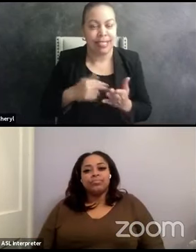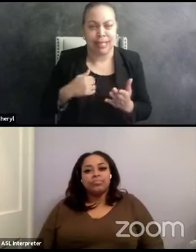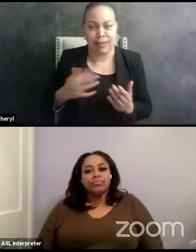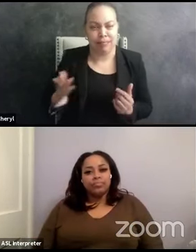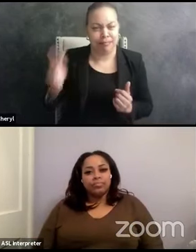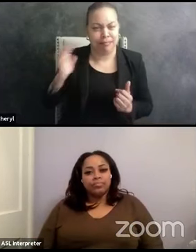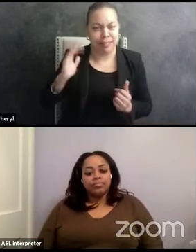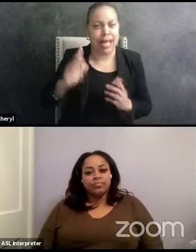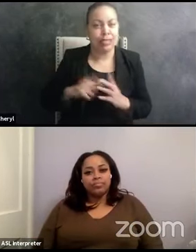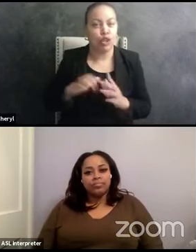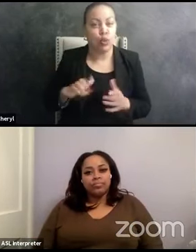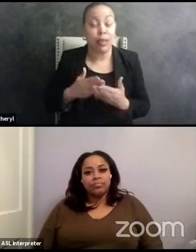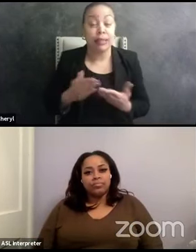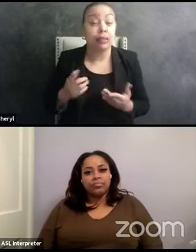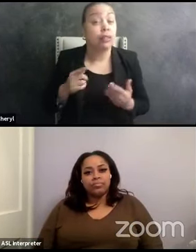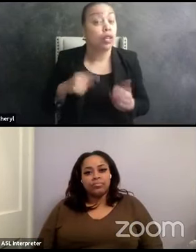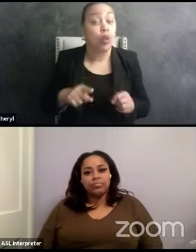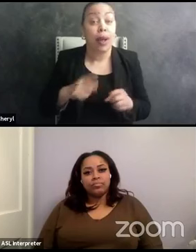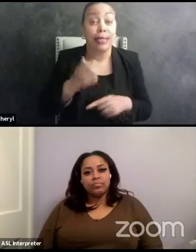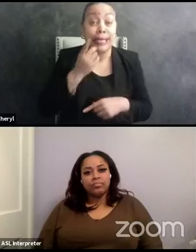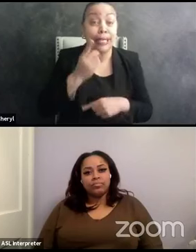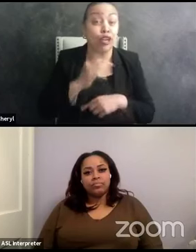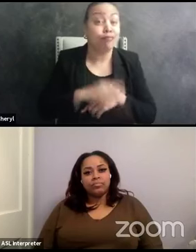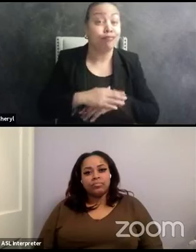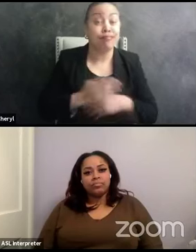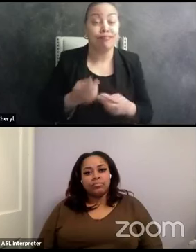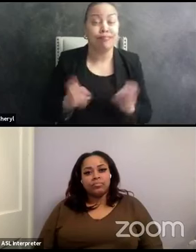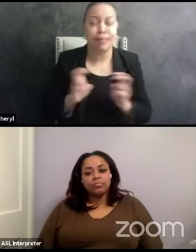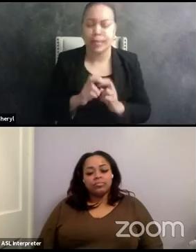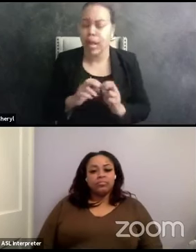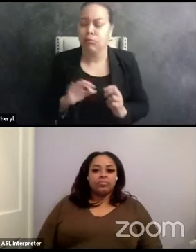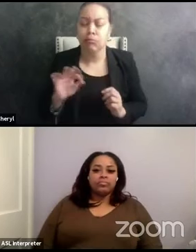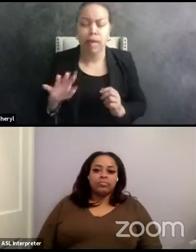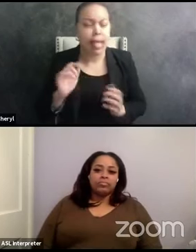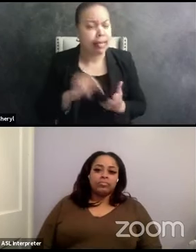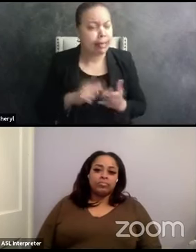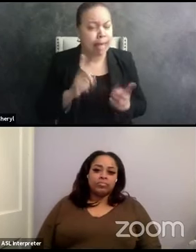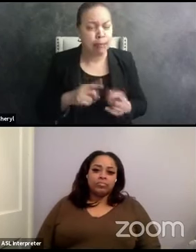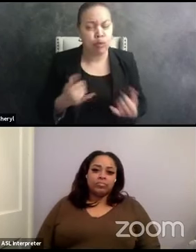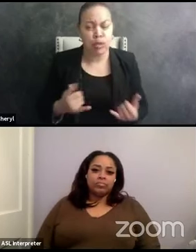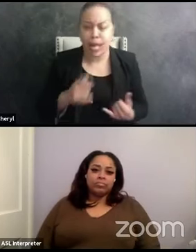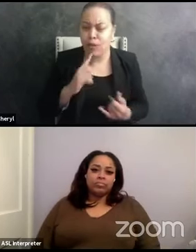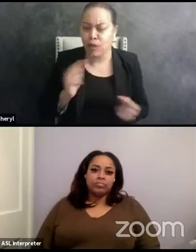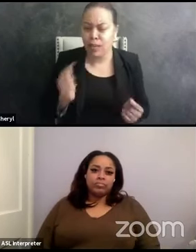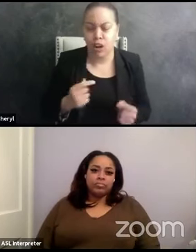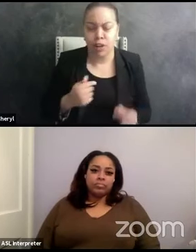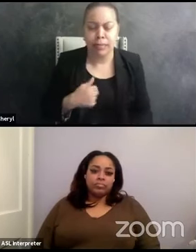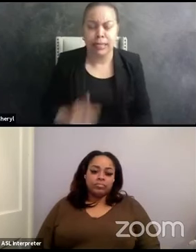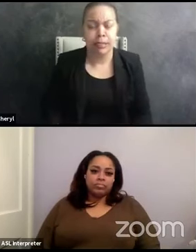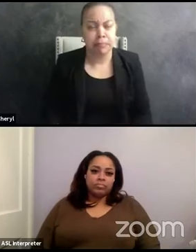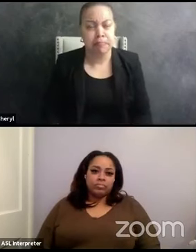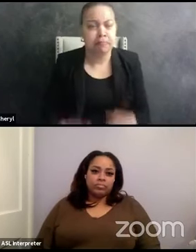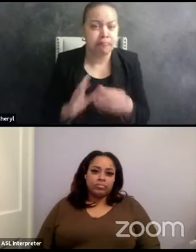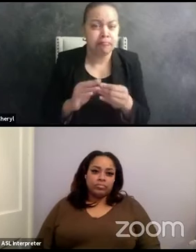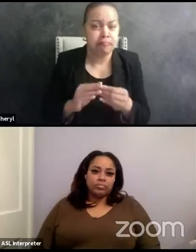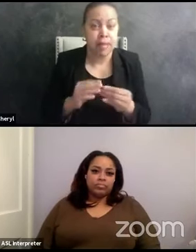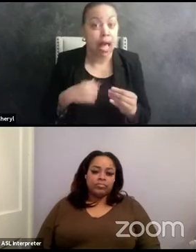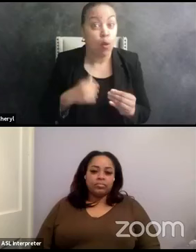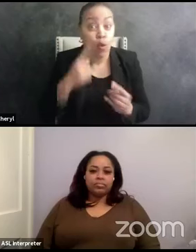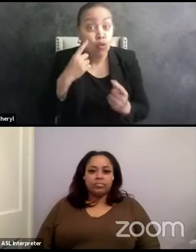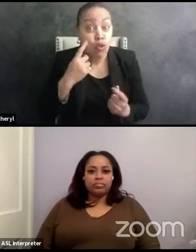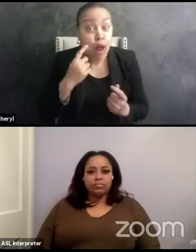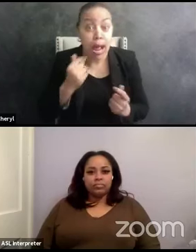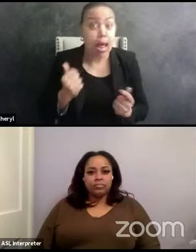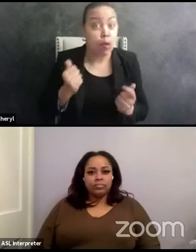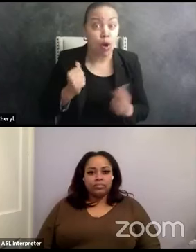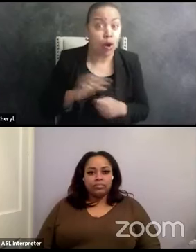where we'd sit at dinner and I just say, you know what, this thing happened and it really hurt me today. And I'm not going to cry, like a huge fit about it. It'll